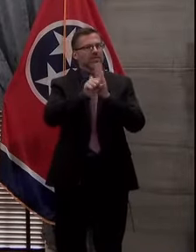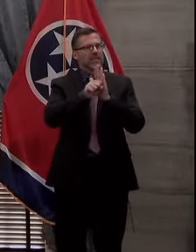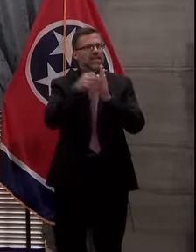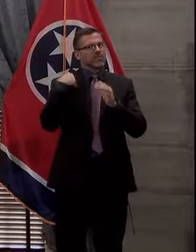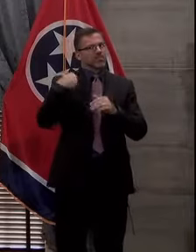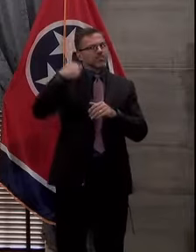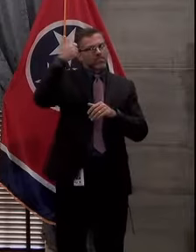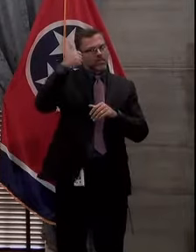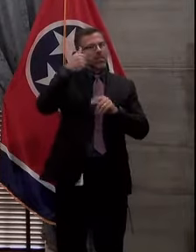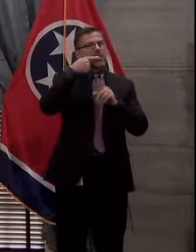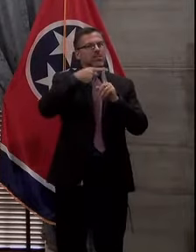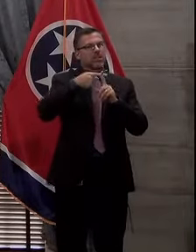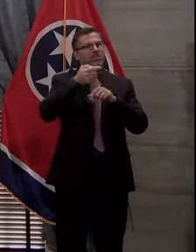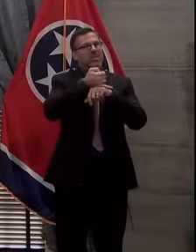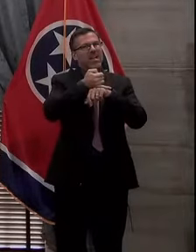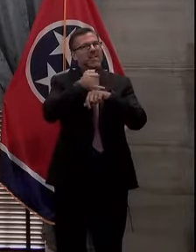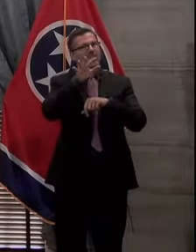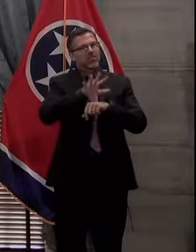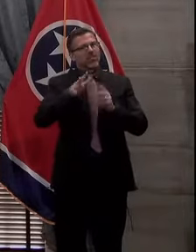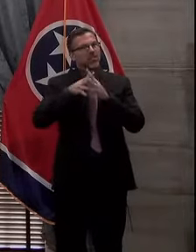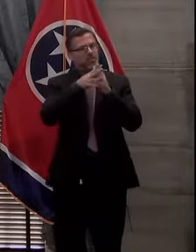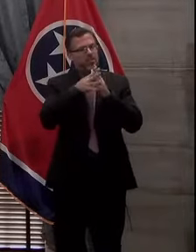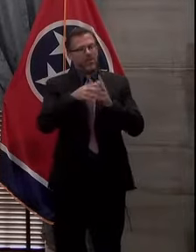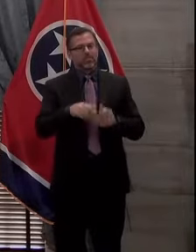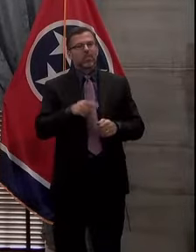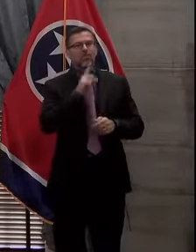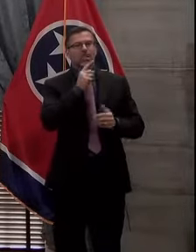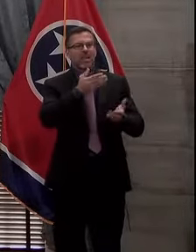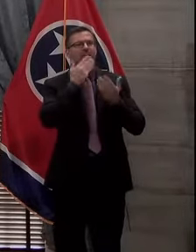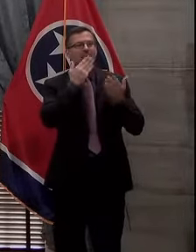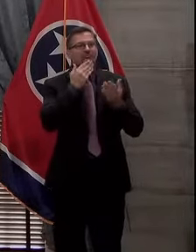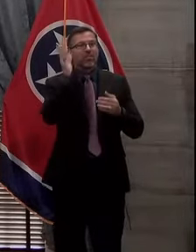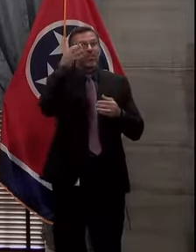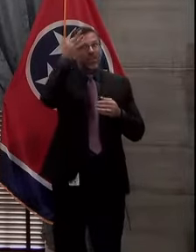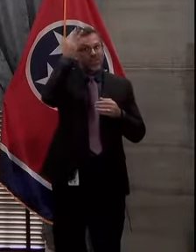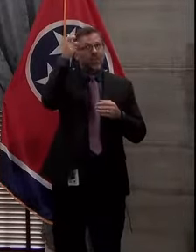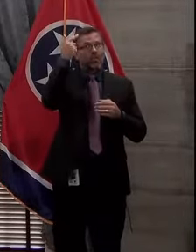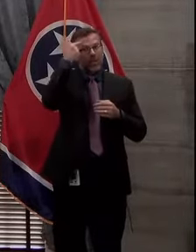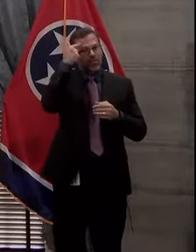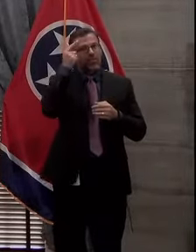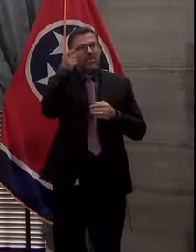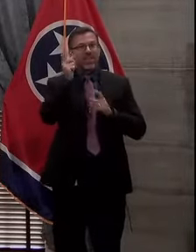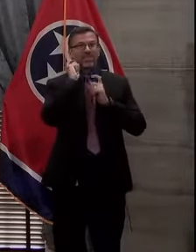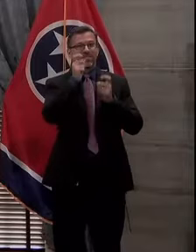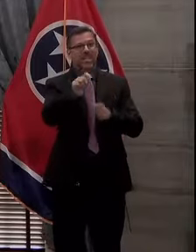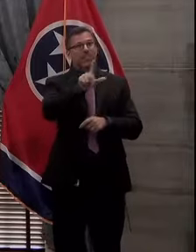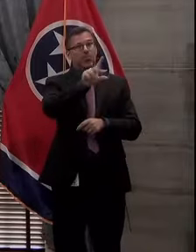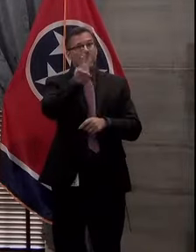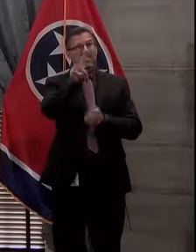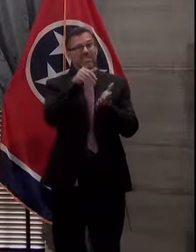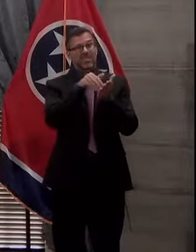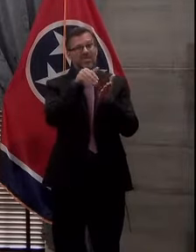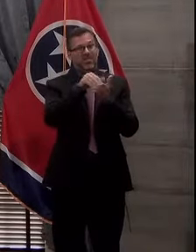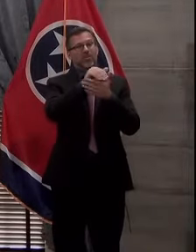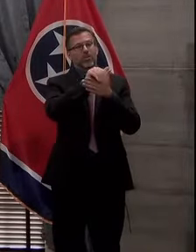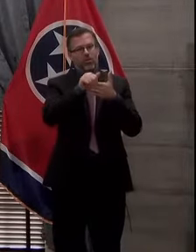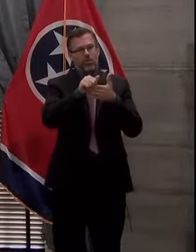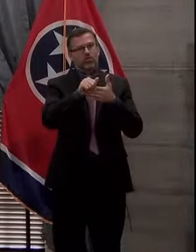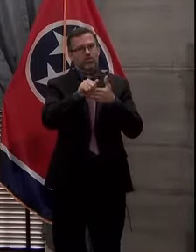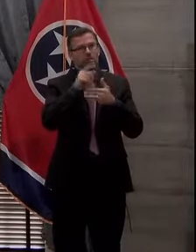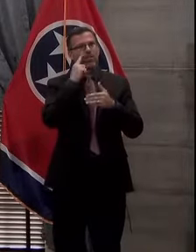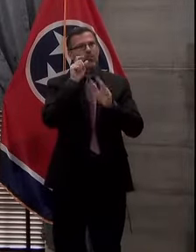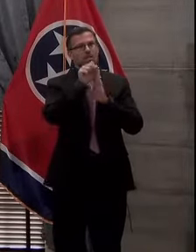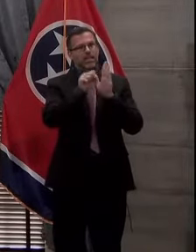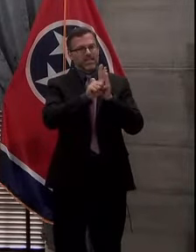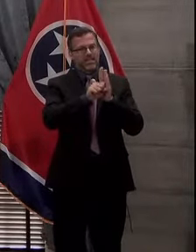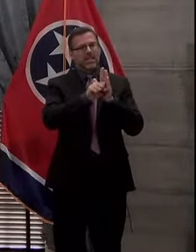well as territories across the country. We were very grateful to the federal government for investing $26 million that was set aside for the state agency through